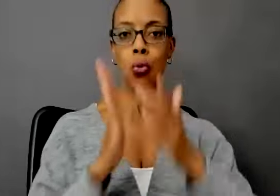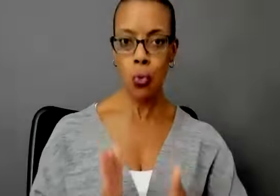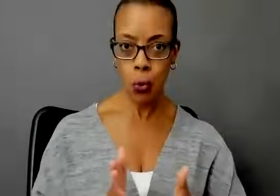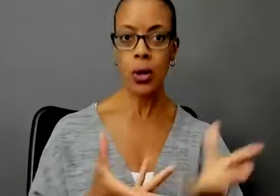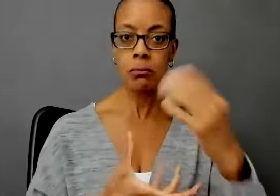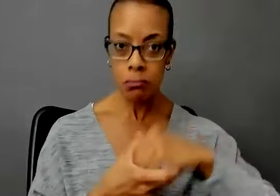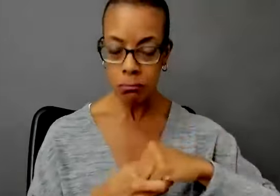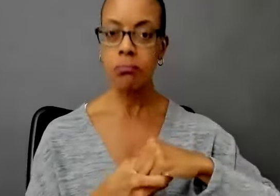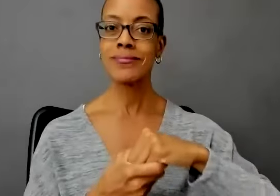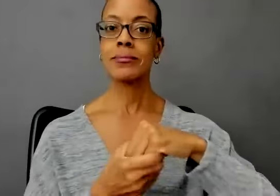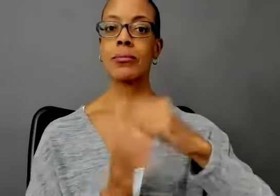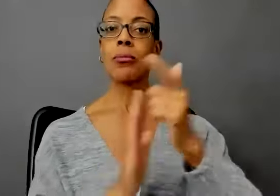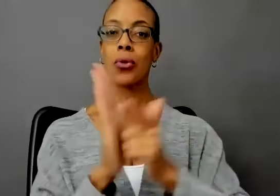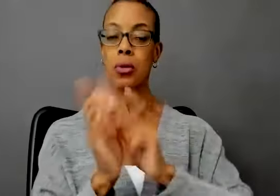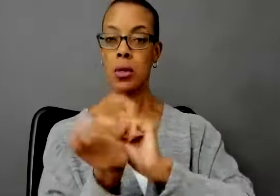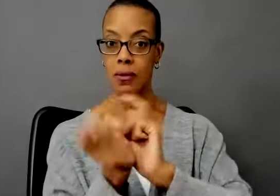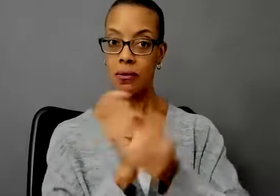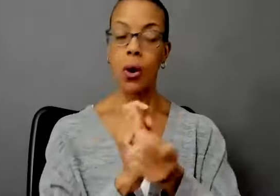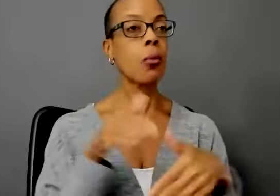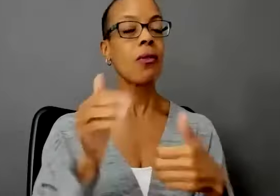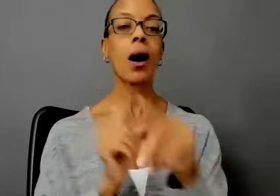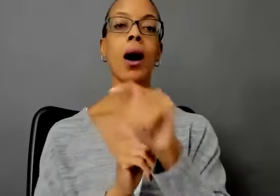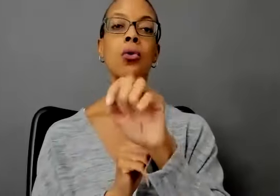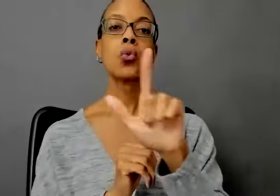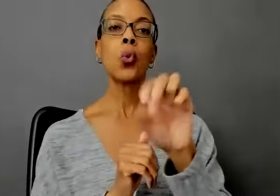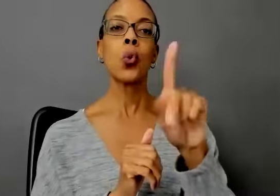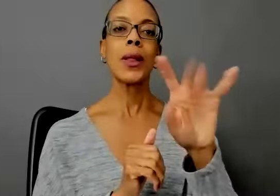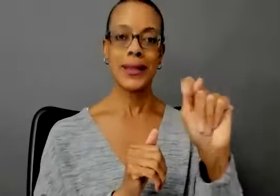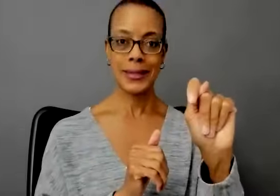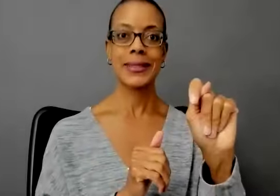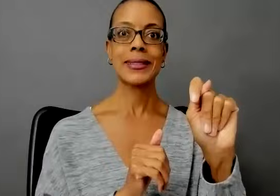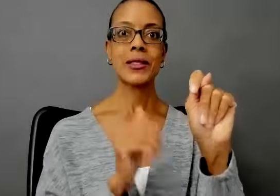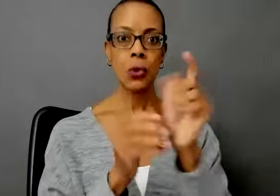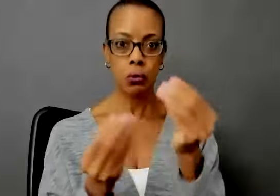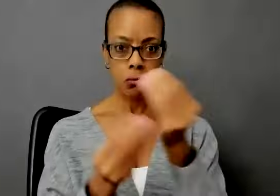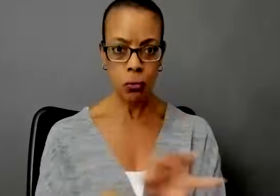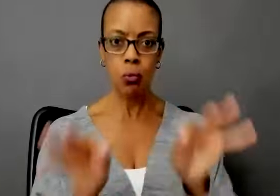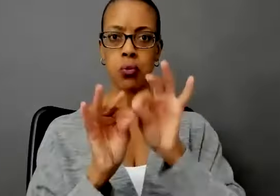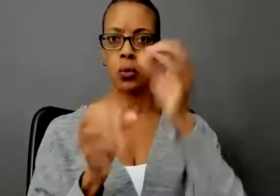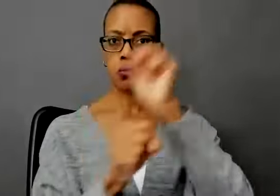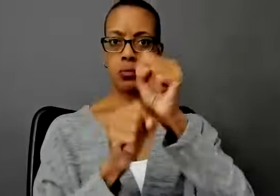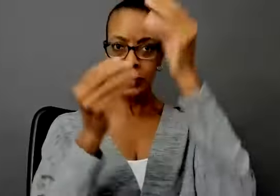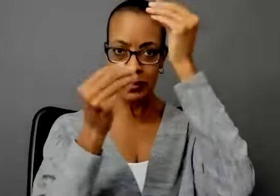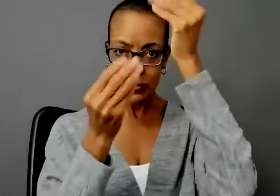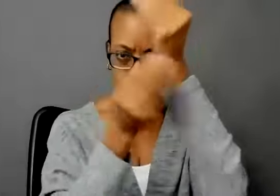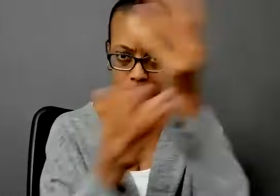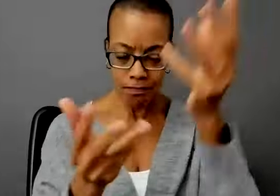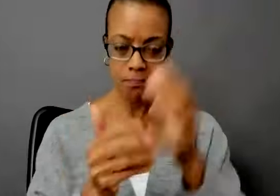law reform to offer a toolkit for advancing this kind of vital, important work. And again, while we've made